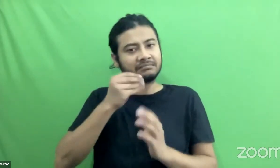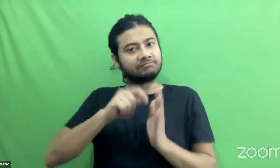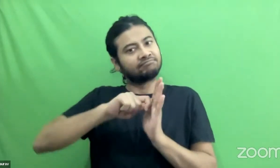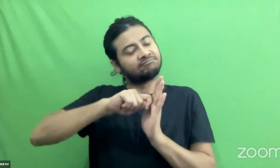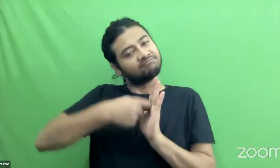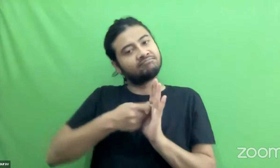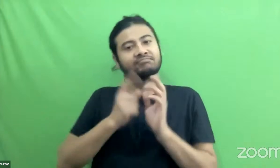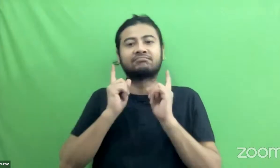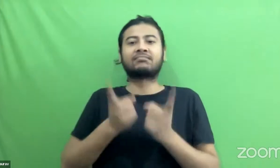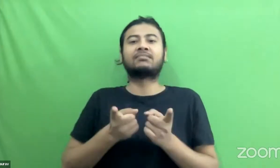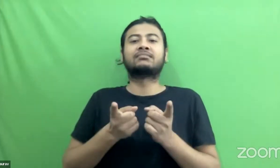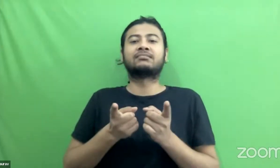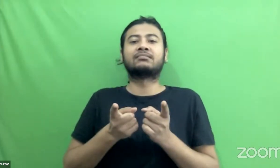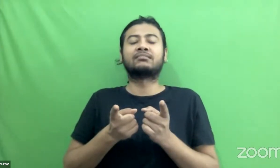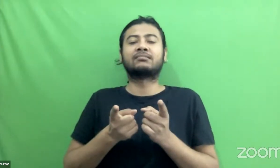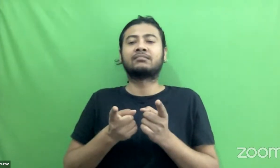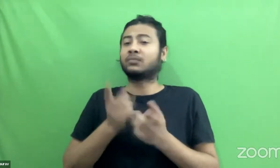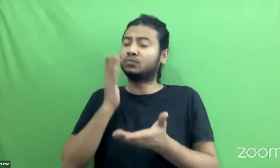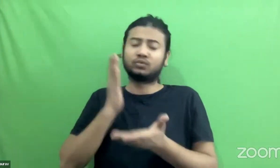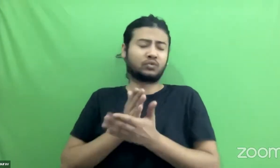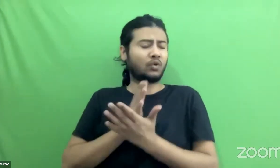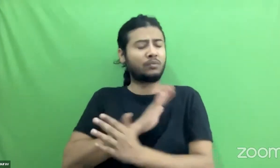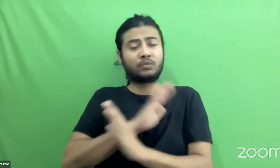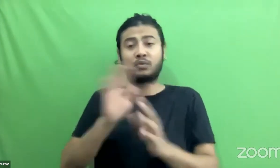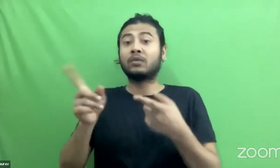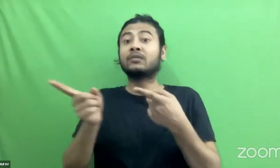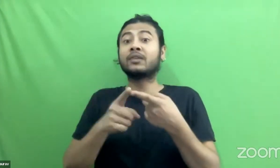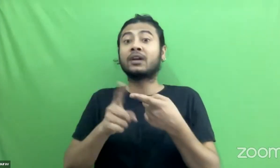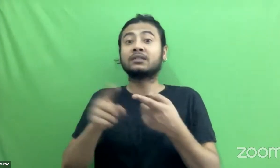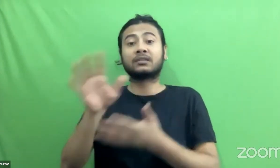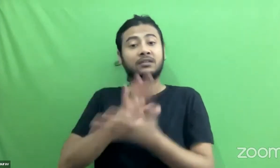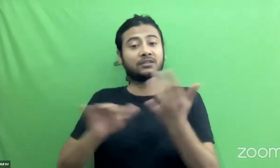is keeping Ekadashi fast.